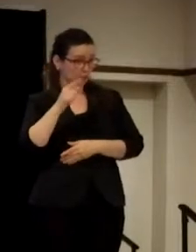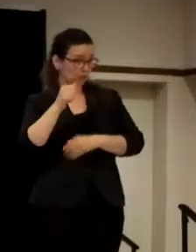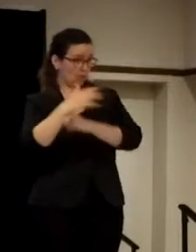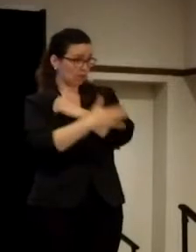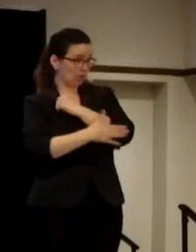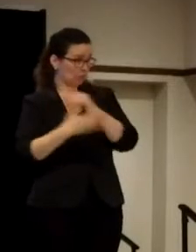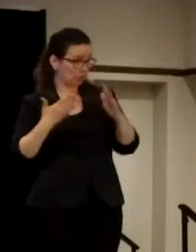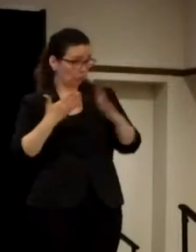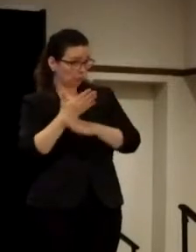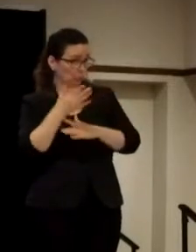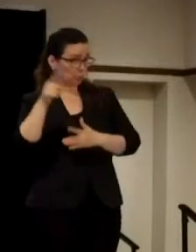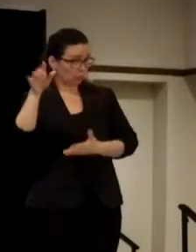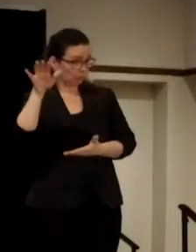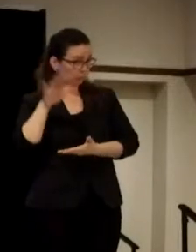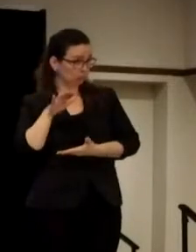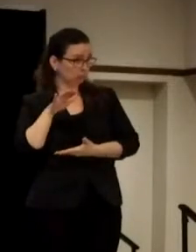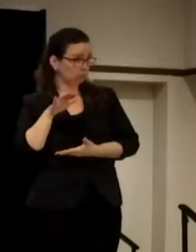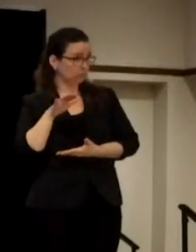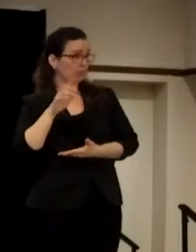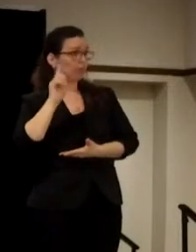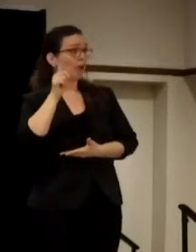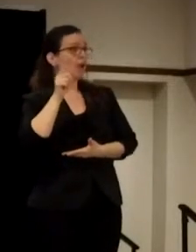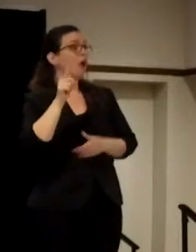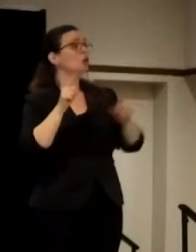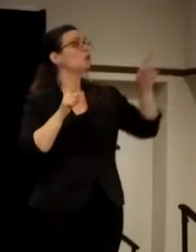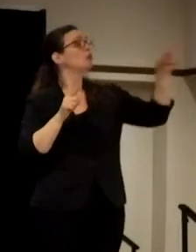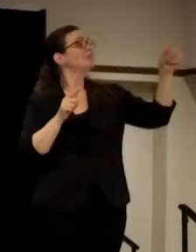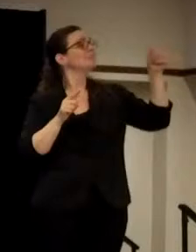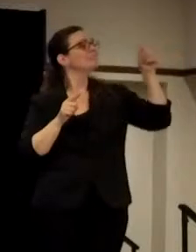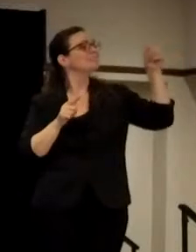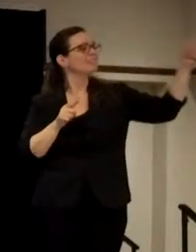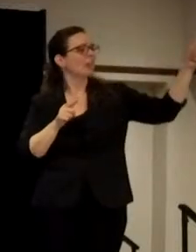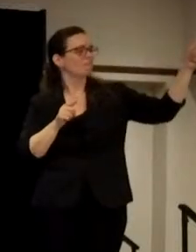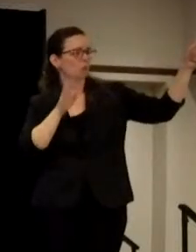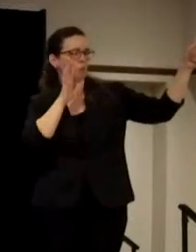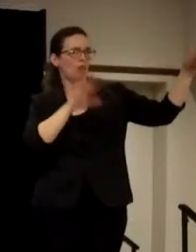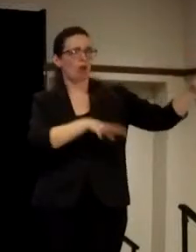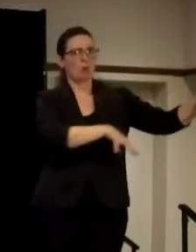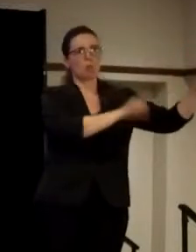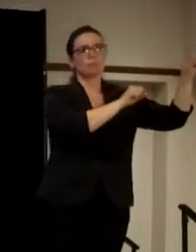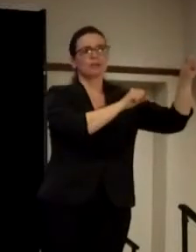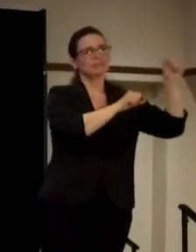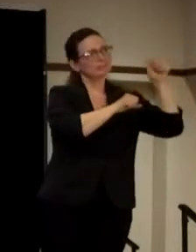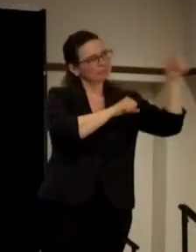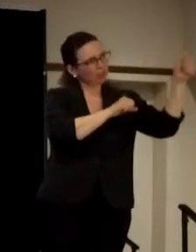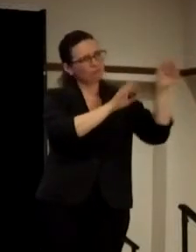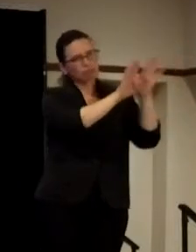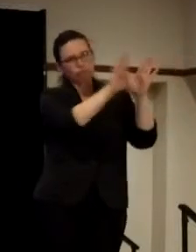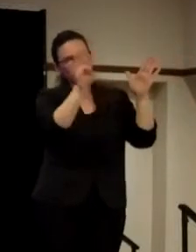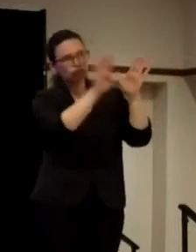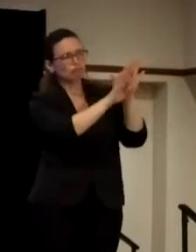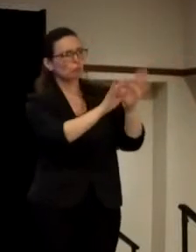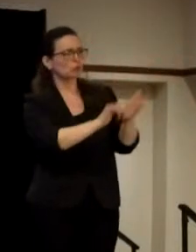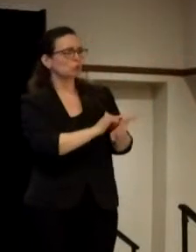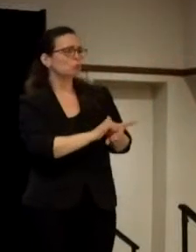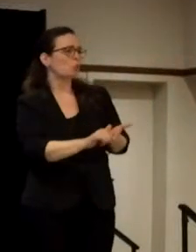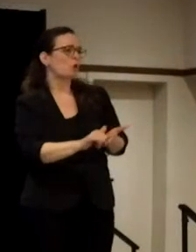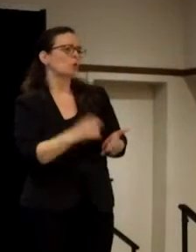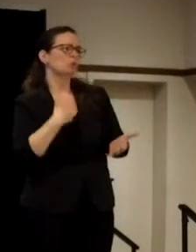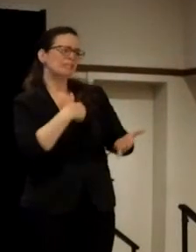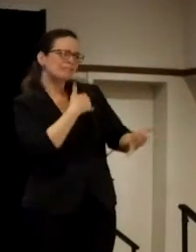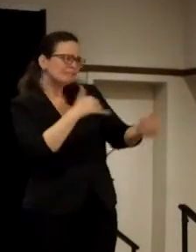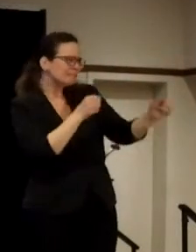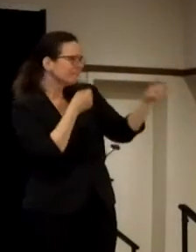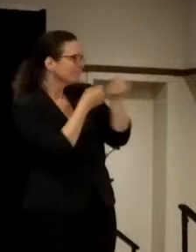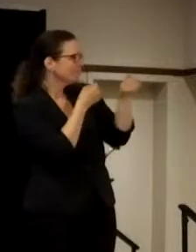probably participate in a larger clinic with them. But again, working through schedules